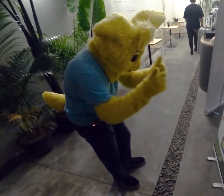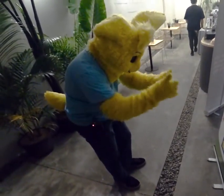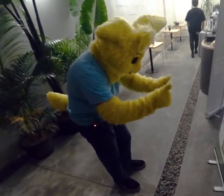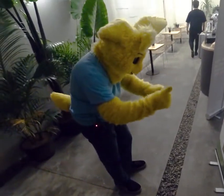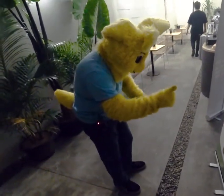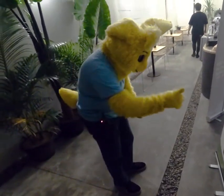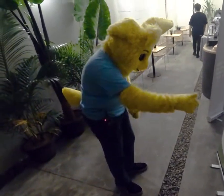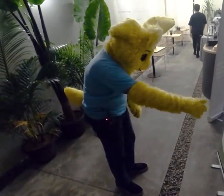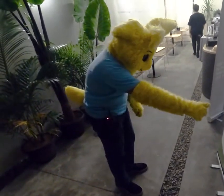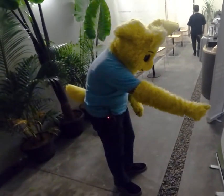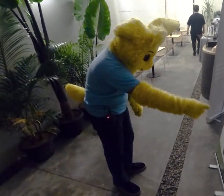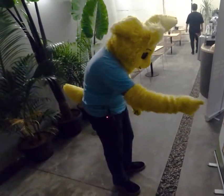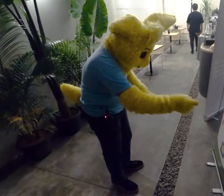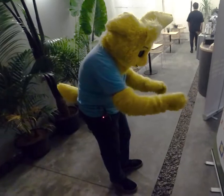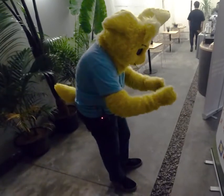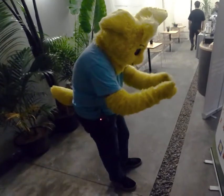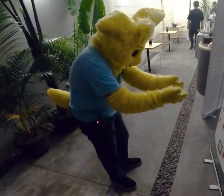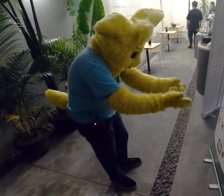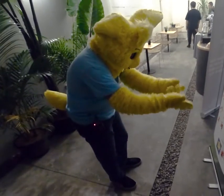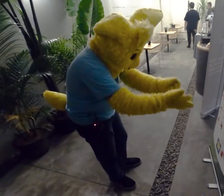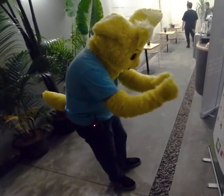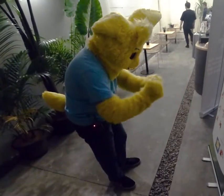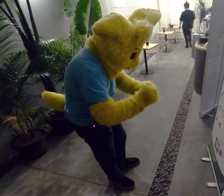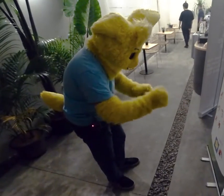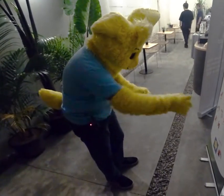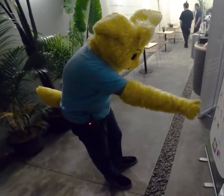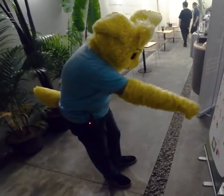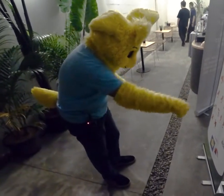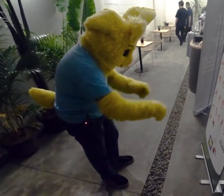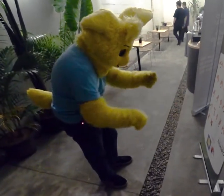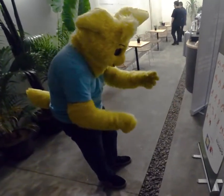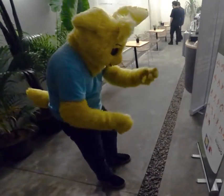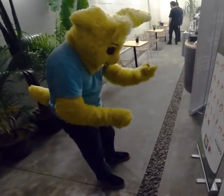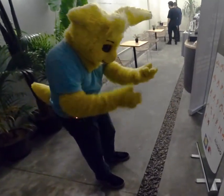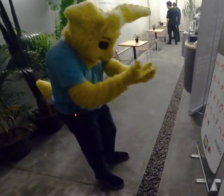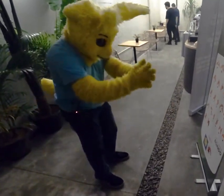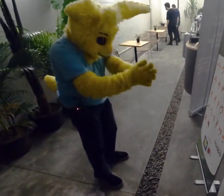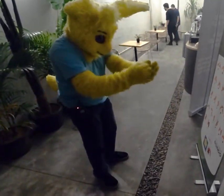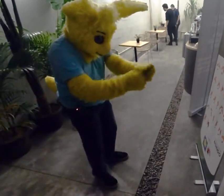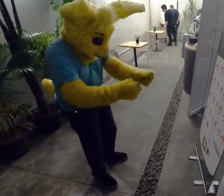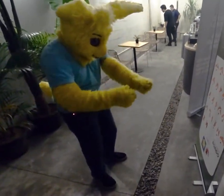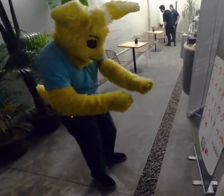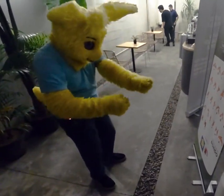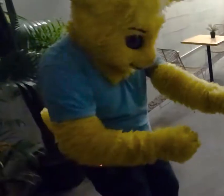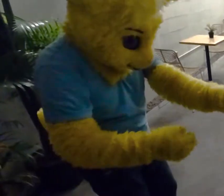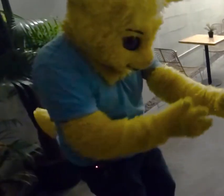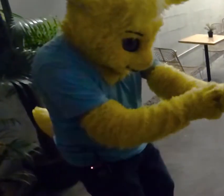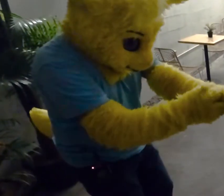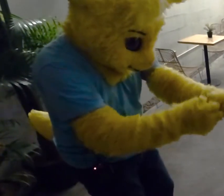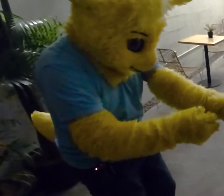this is for normal human this is fine but doing this with fursuit